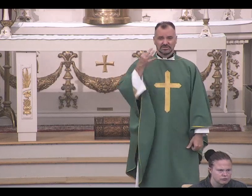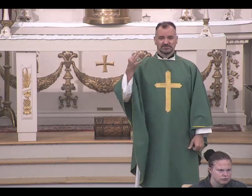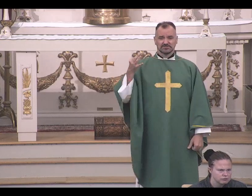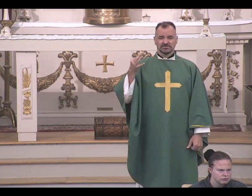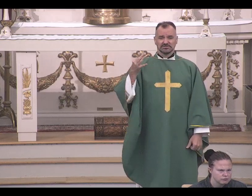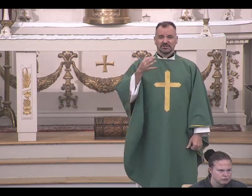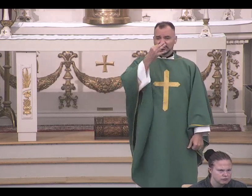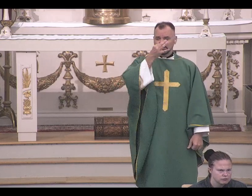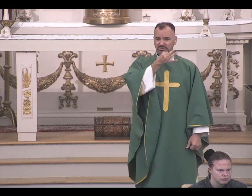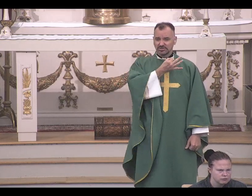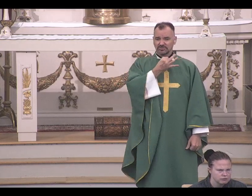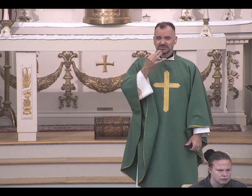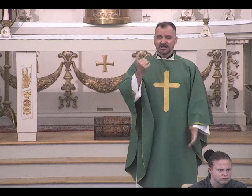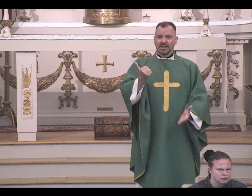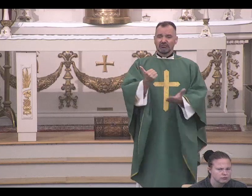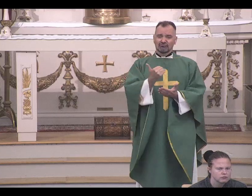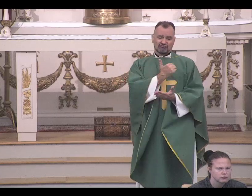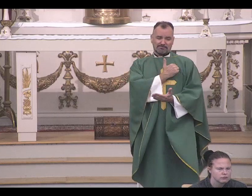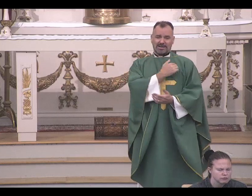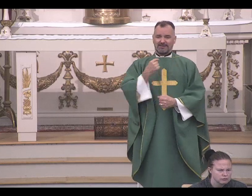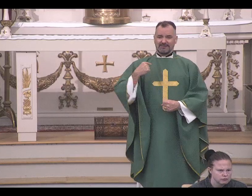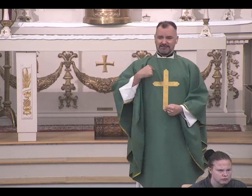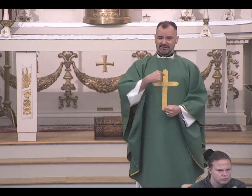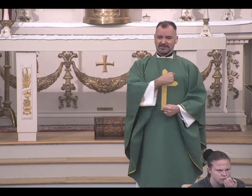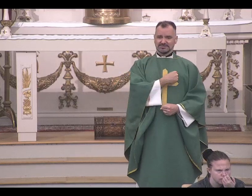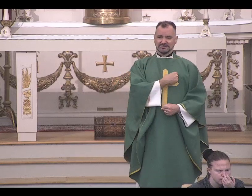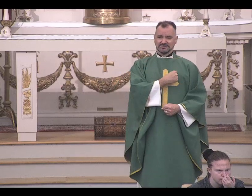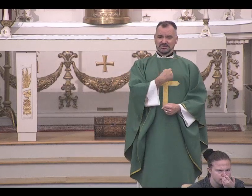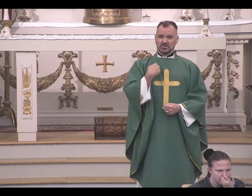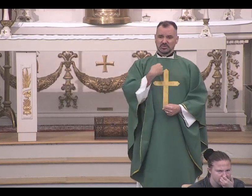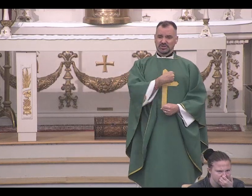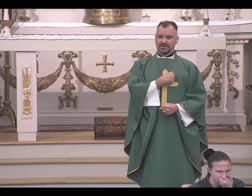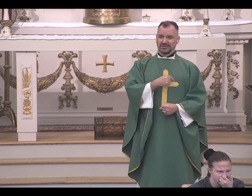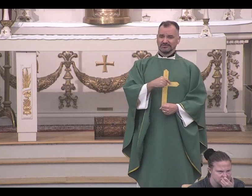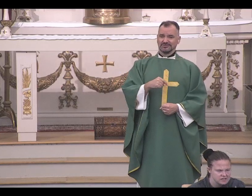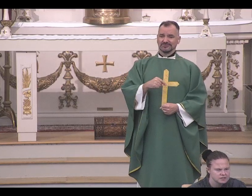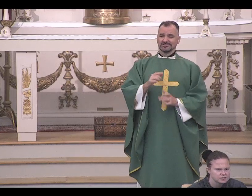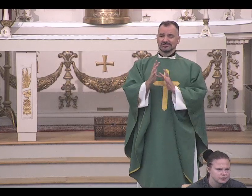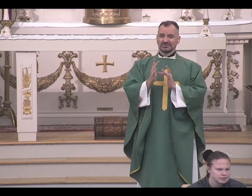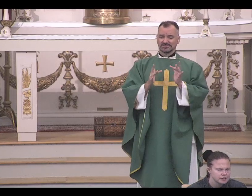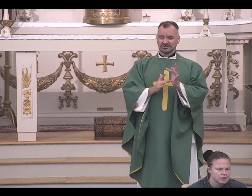When we receive the Eucharist, it helps remind us